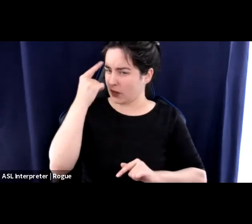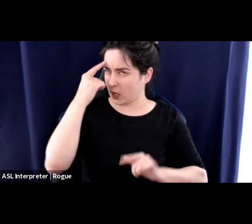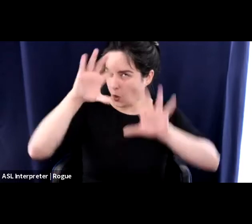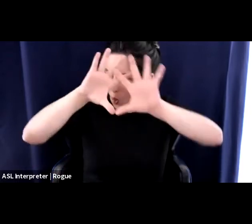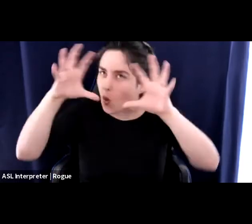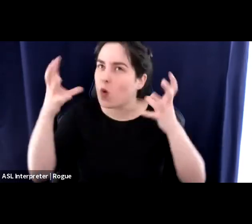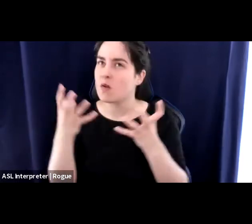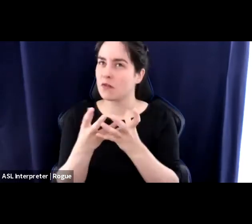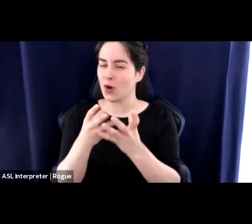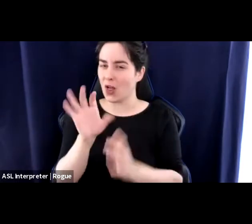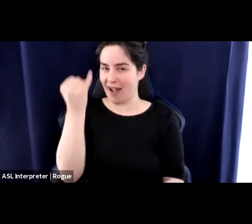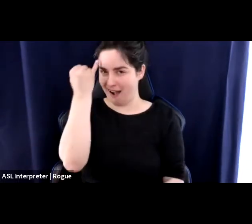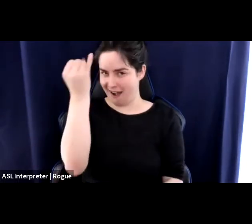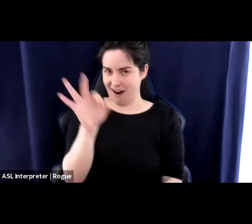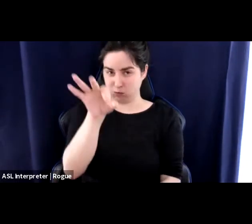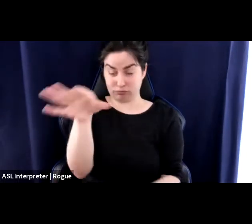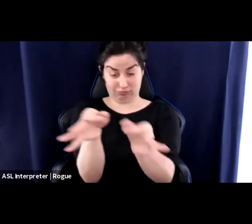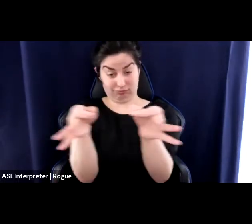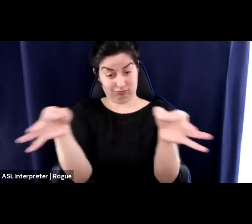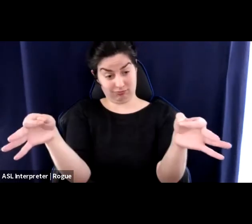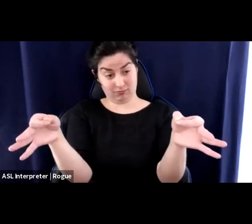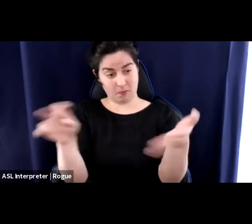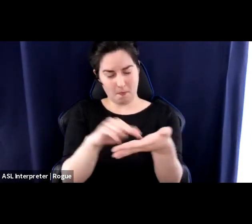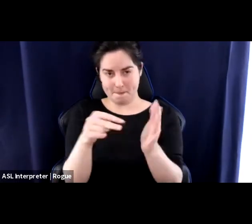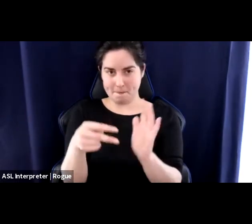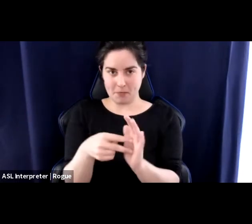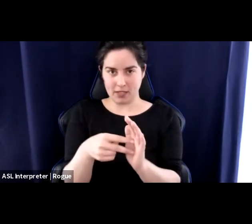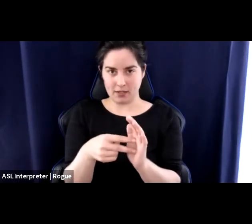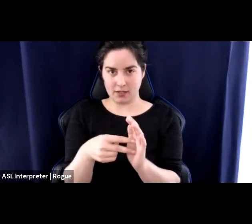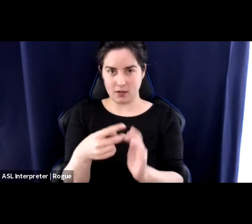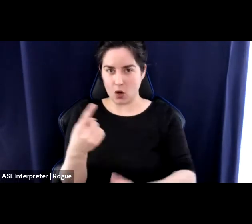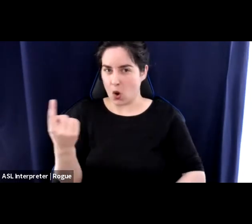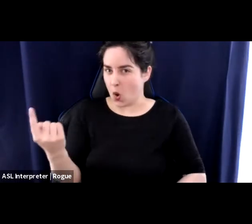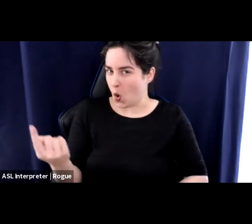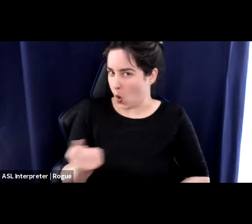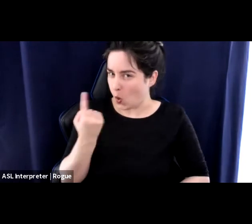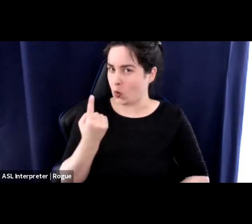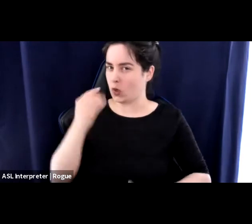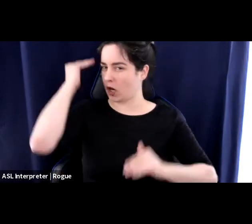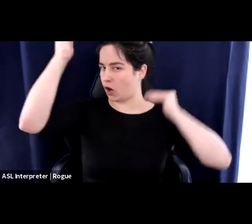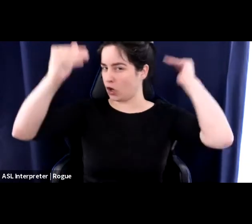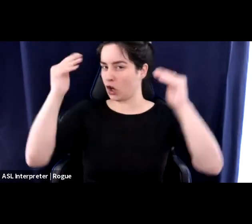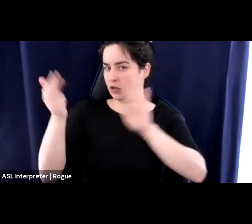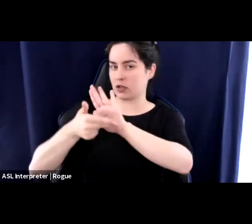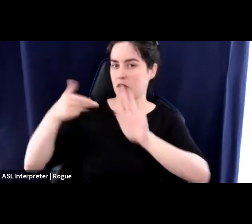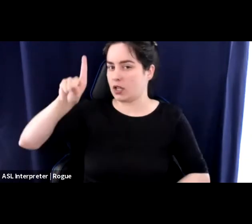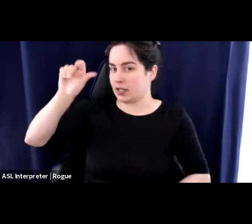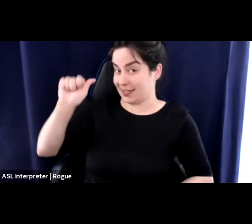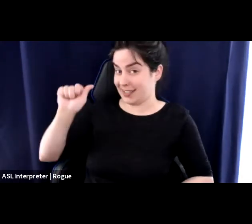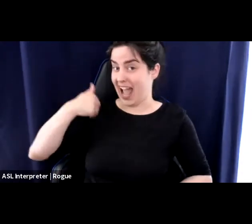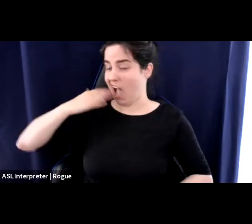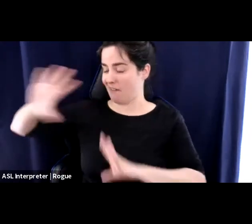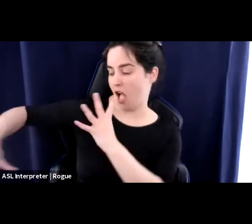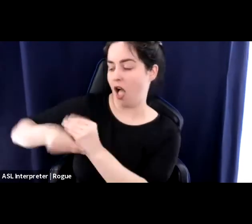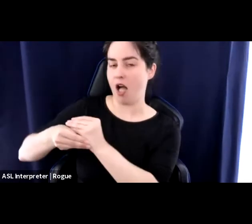whole, the impact is that it's only adults labeled with intellectual disabilities that have this extra